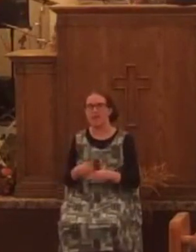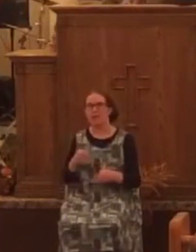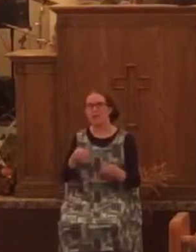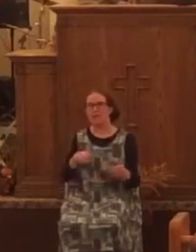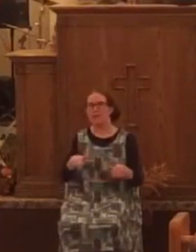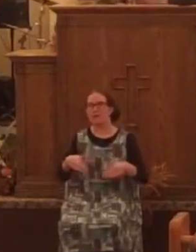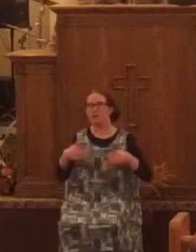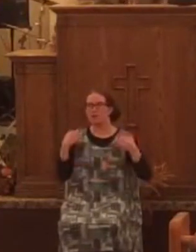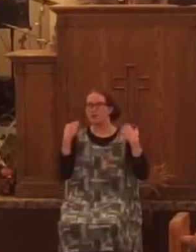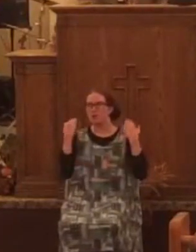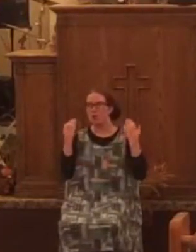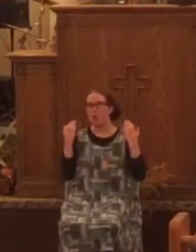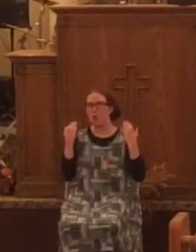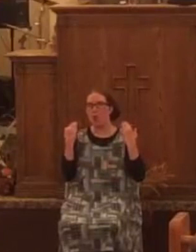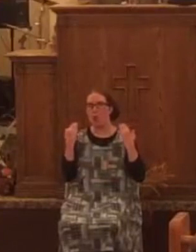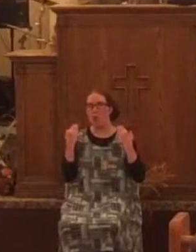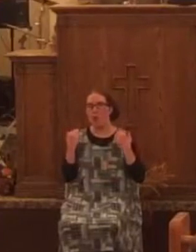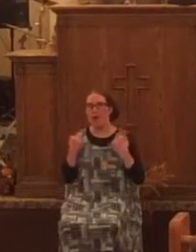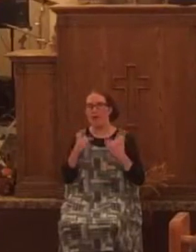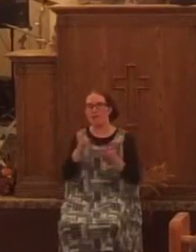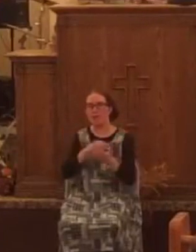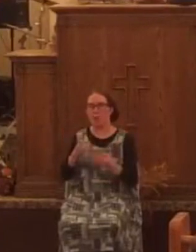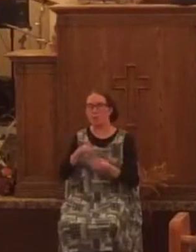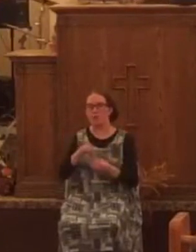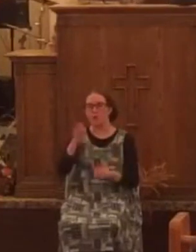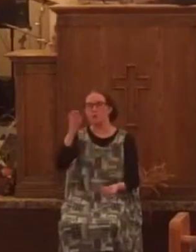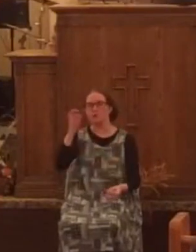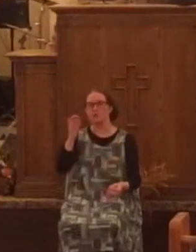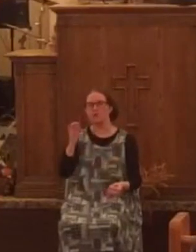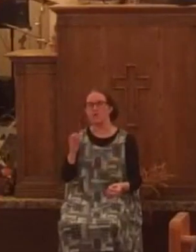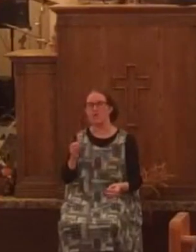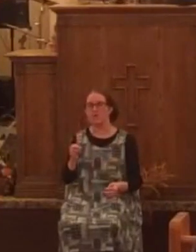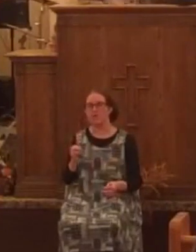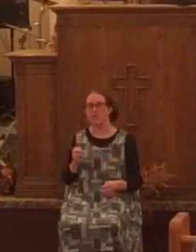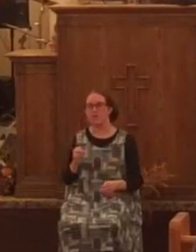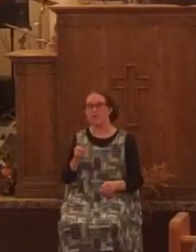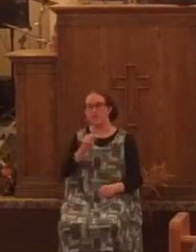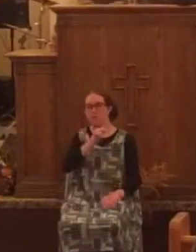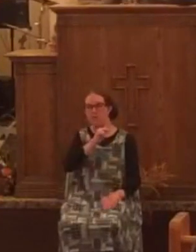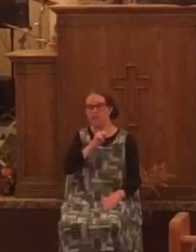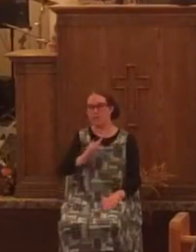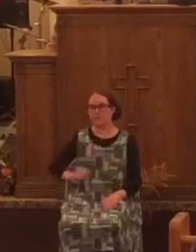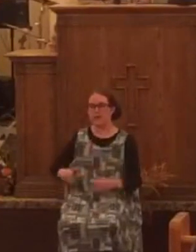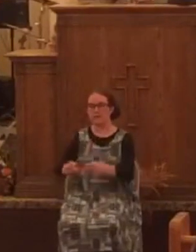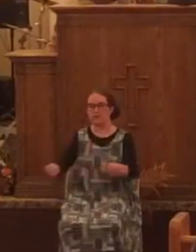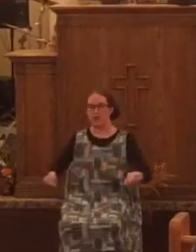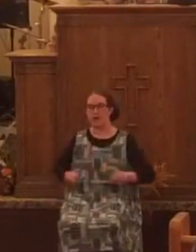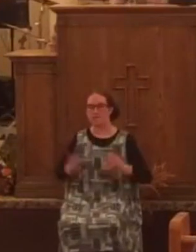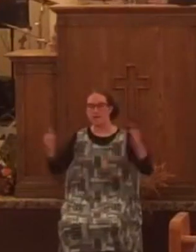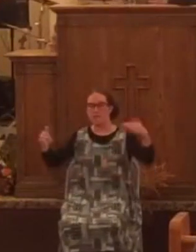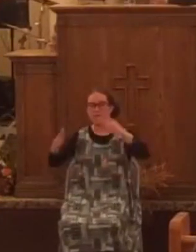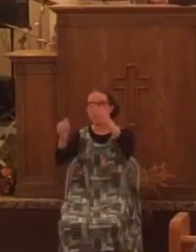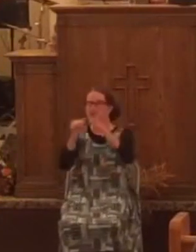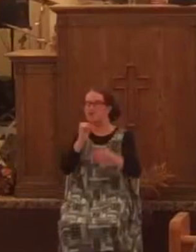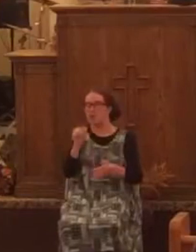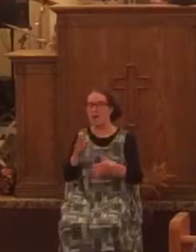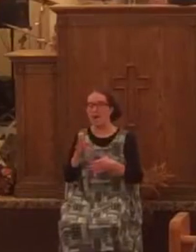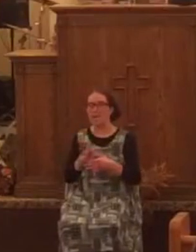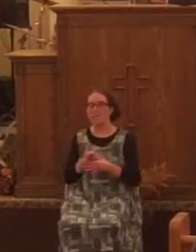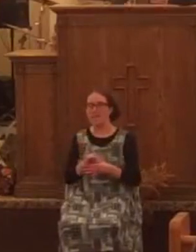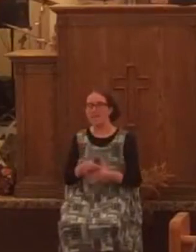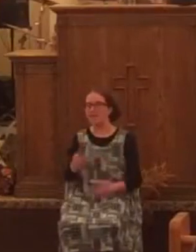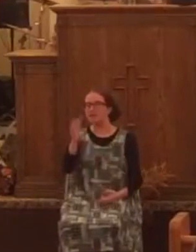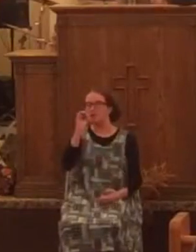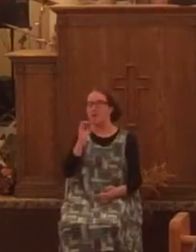There's joy in having the Holy Ghost. Amen. The kingdom of heaven is not meat and drink, but it's righteousness,